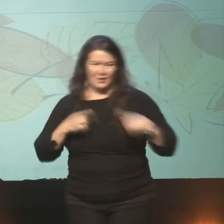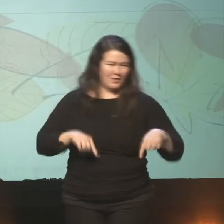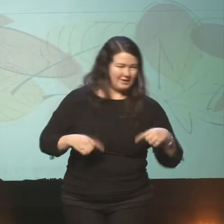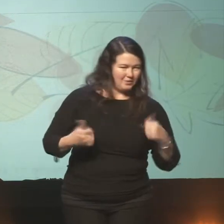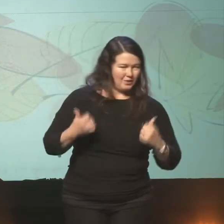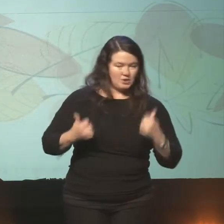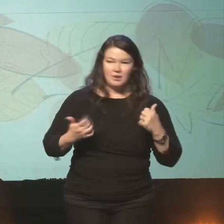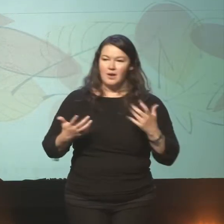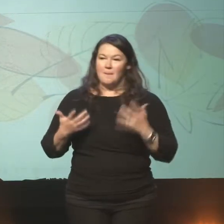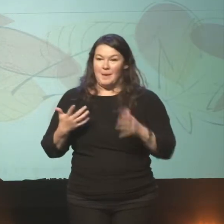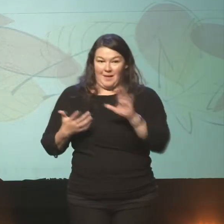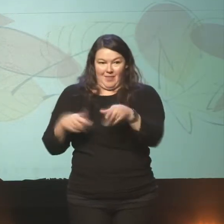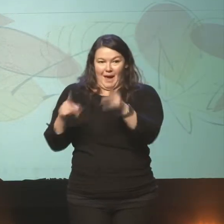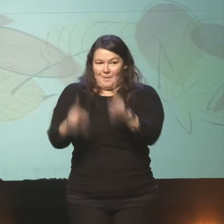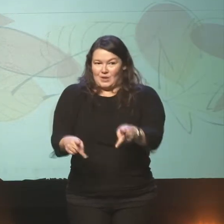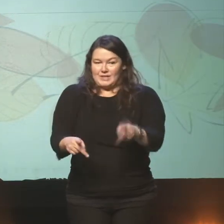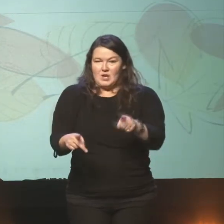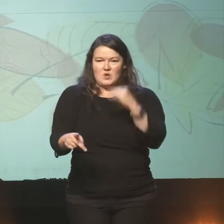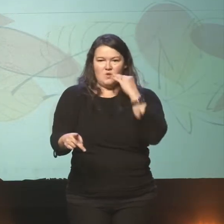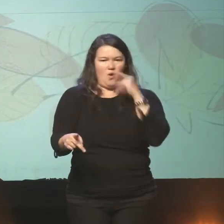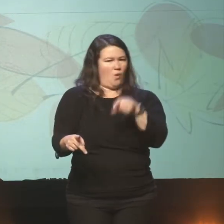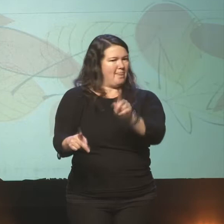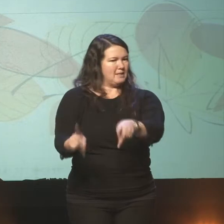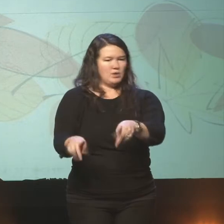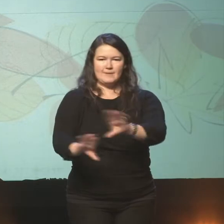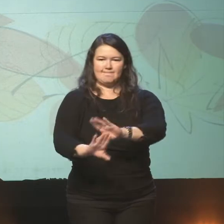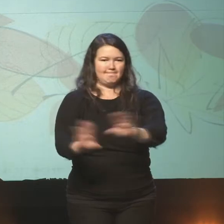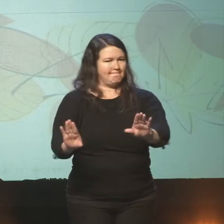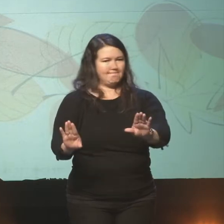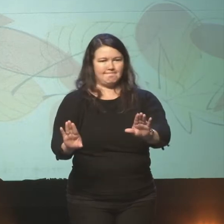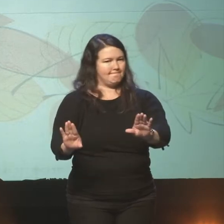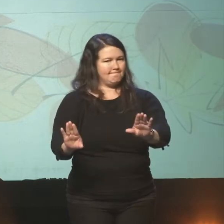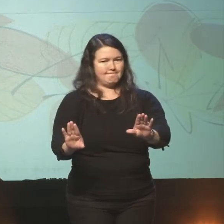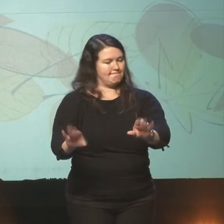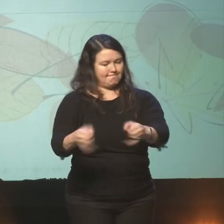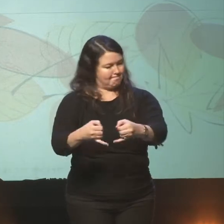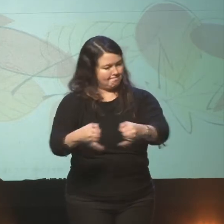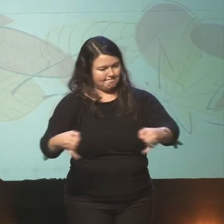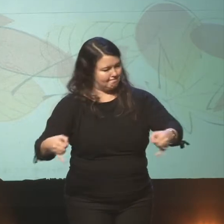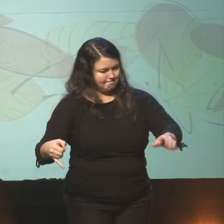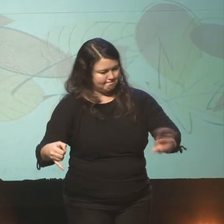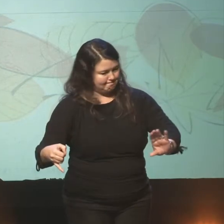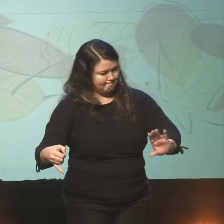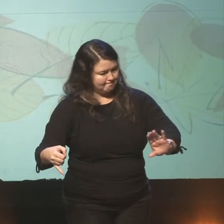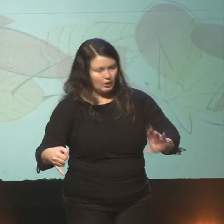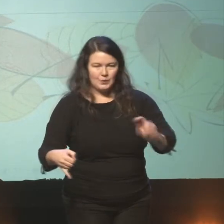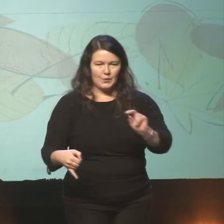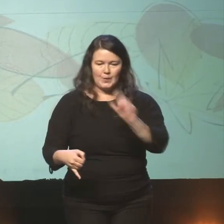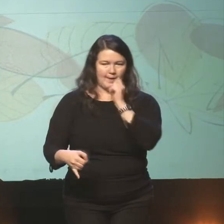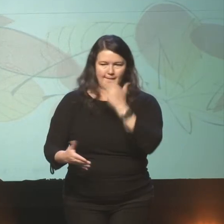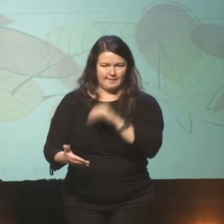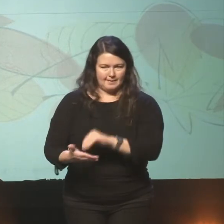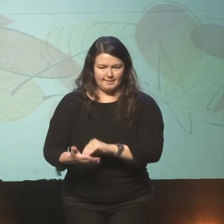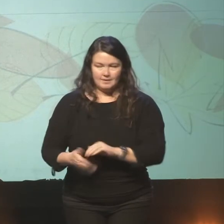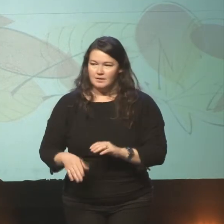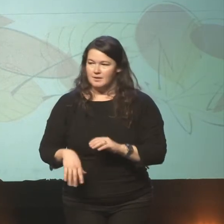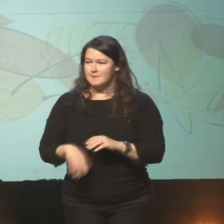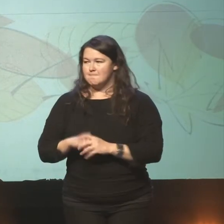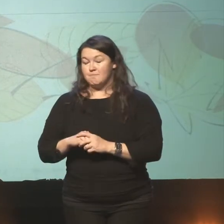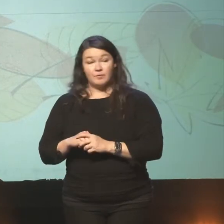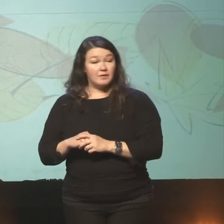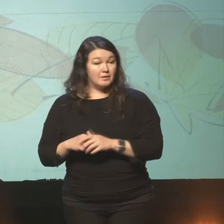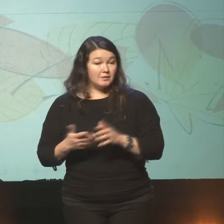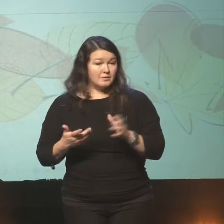track record with that person. You're no, not again. I will not. No, will I ever do that again,